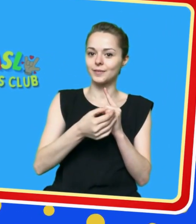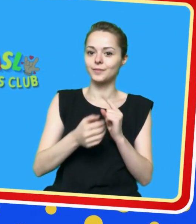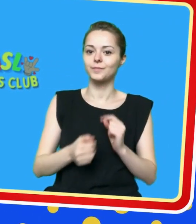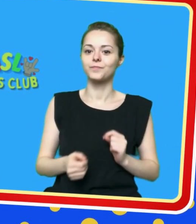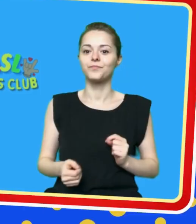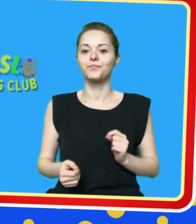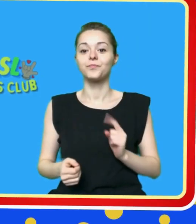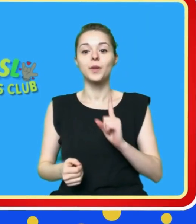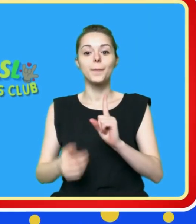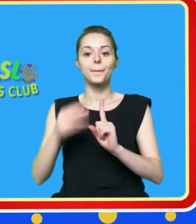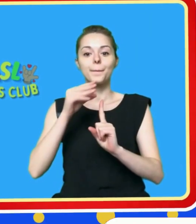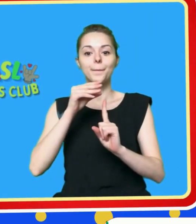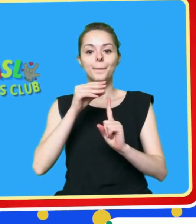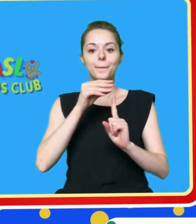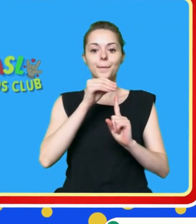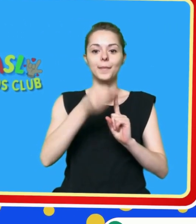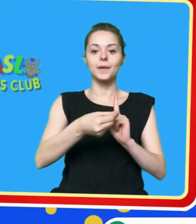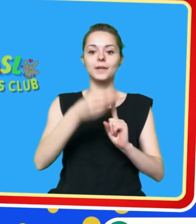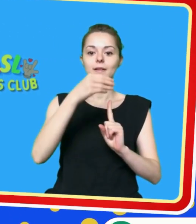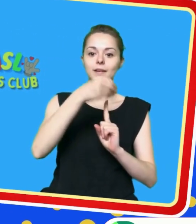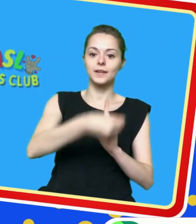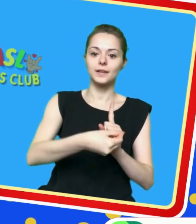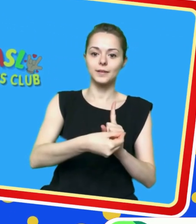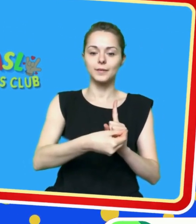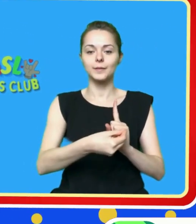Which food is signing here?